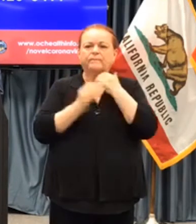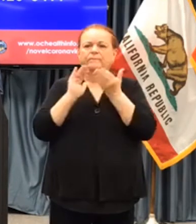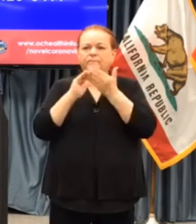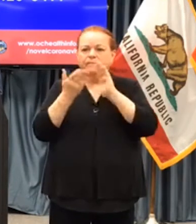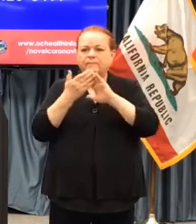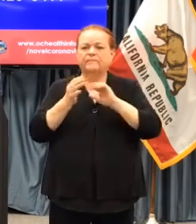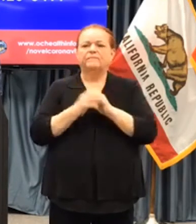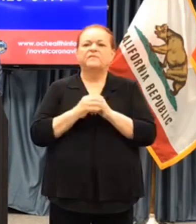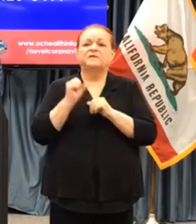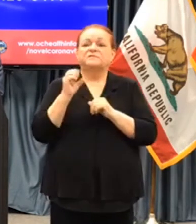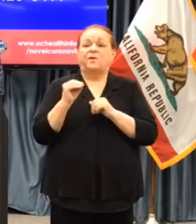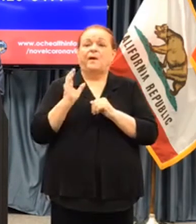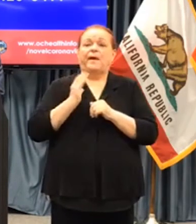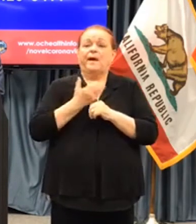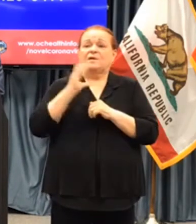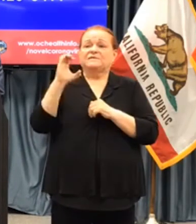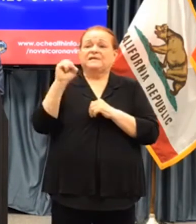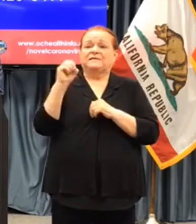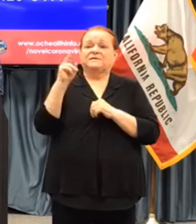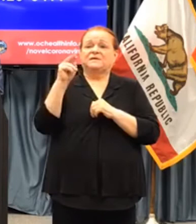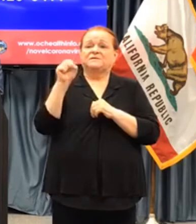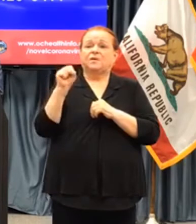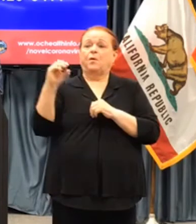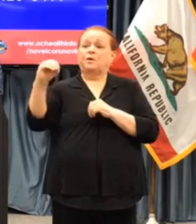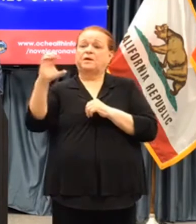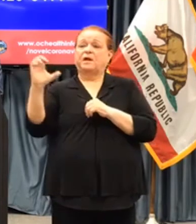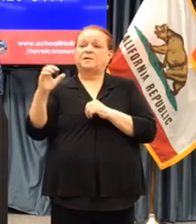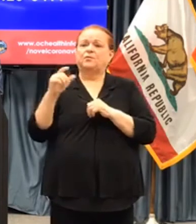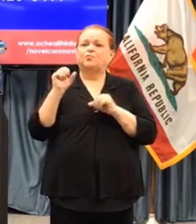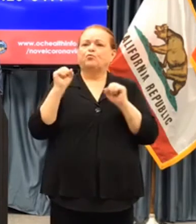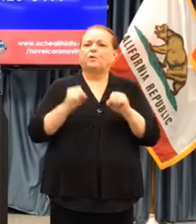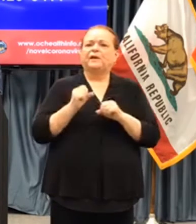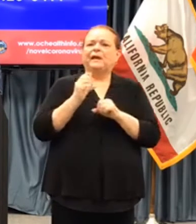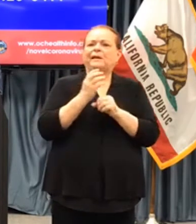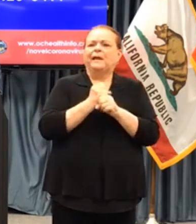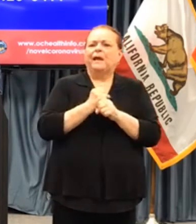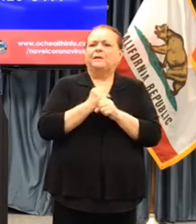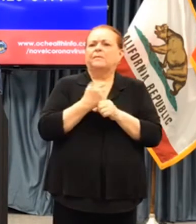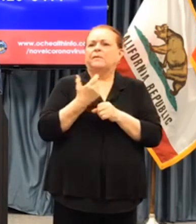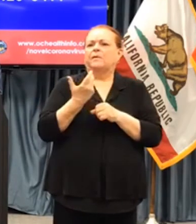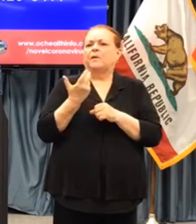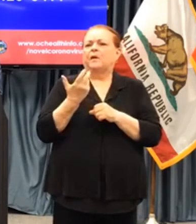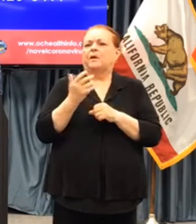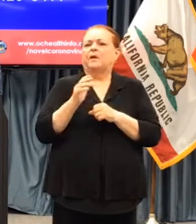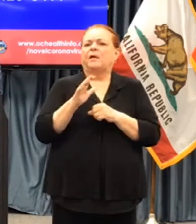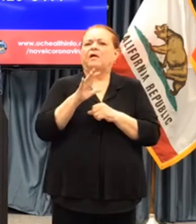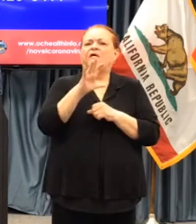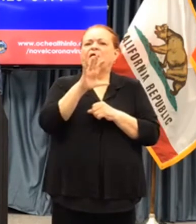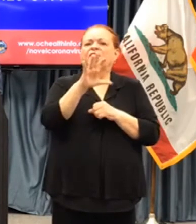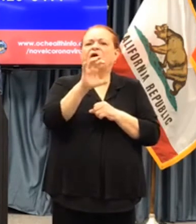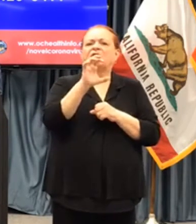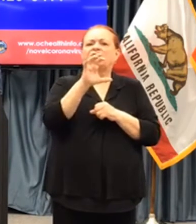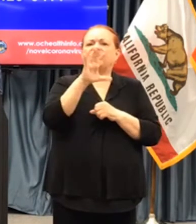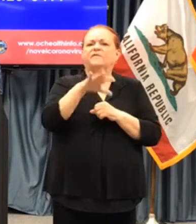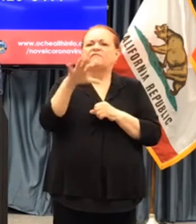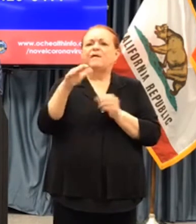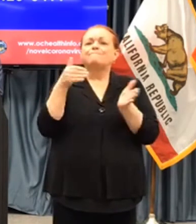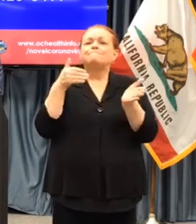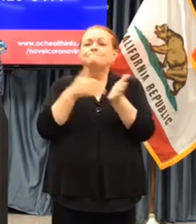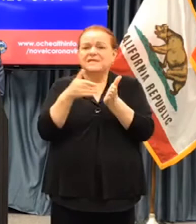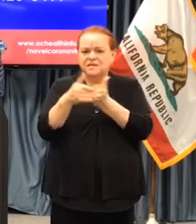census population is that the county of Orange would be eligible for approximately $555 million.